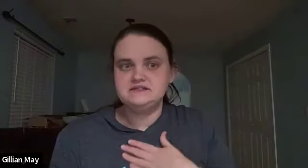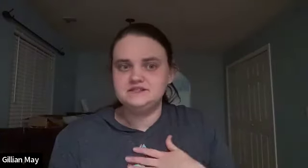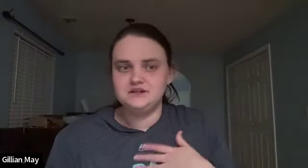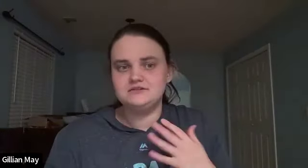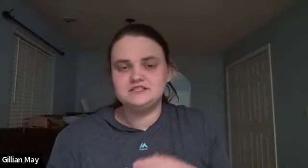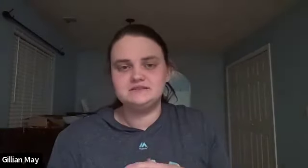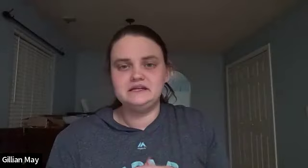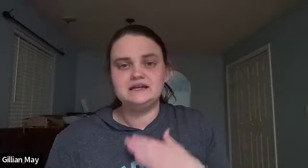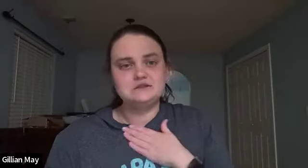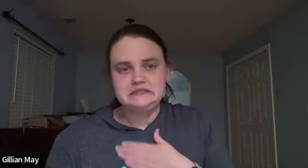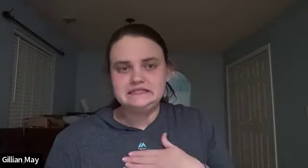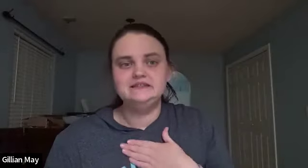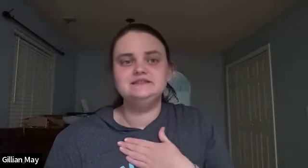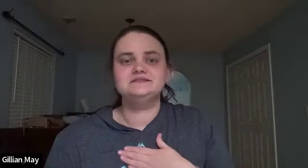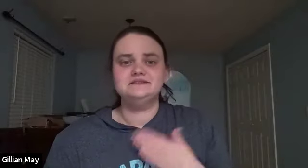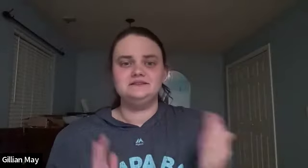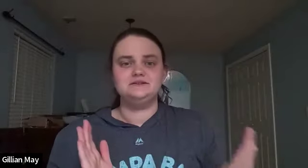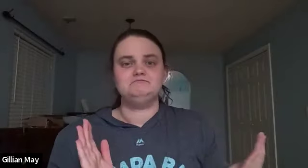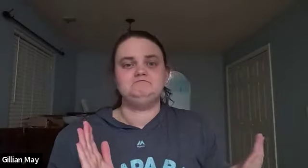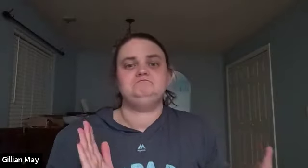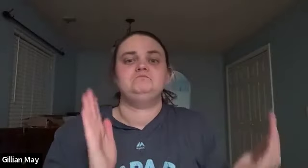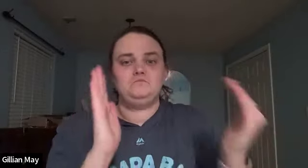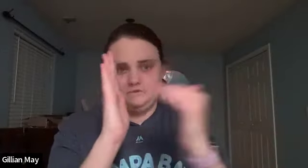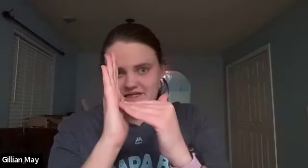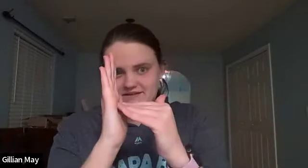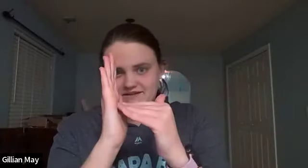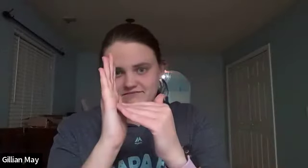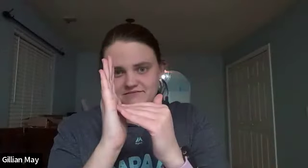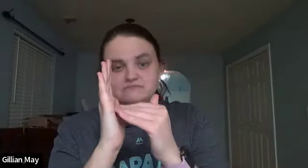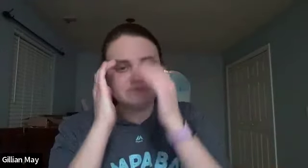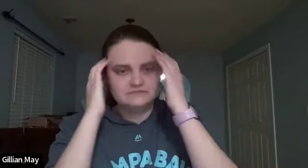please, just to be nice. So please repeat.